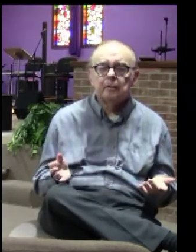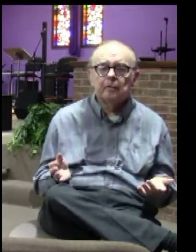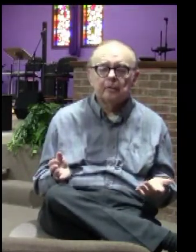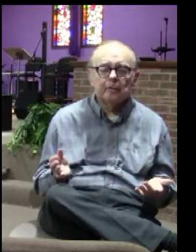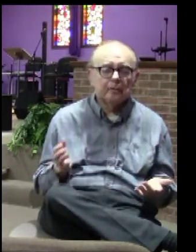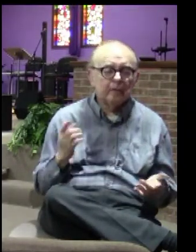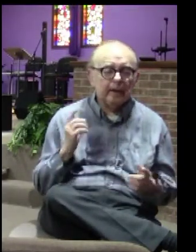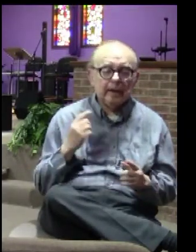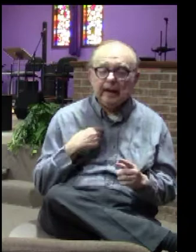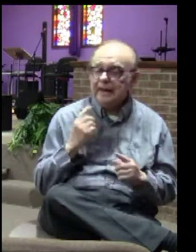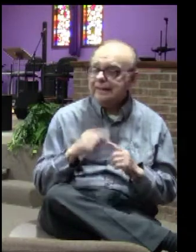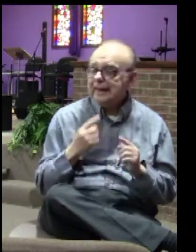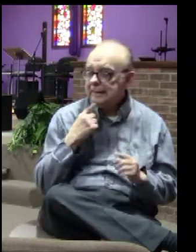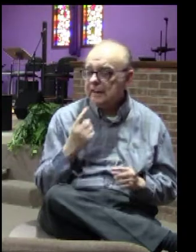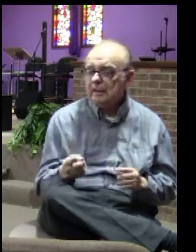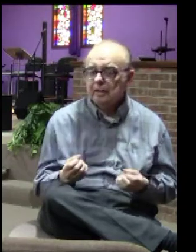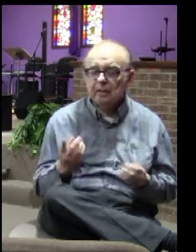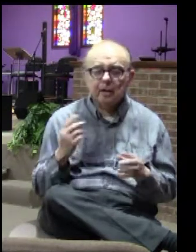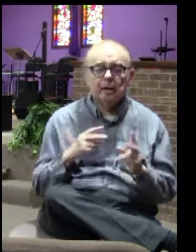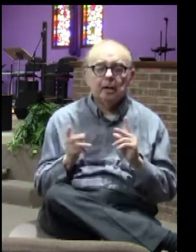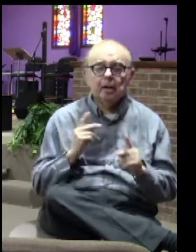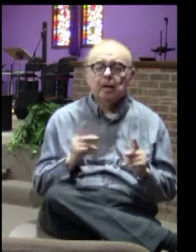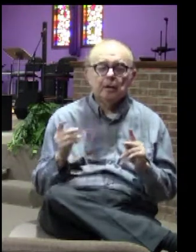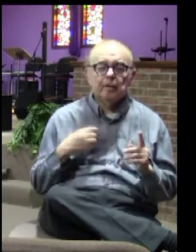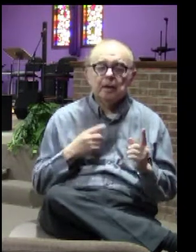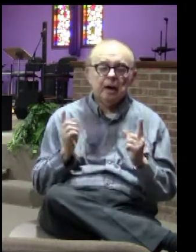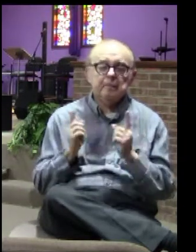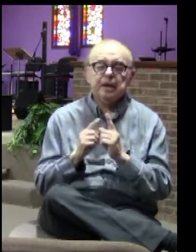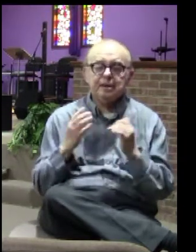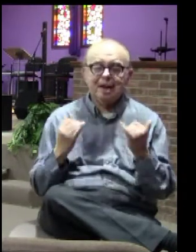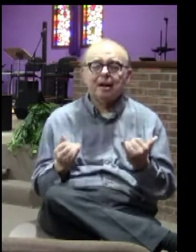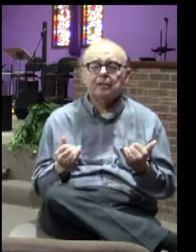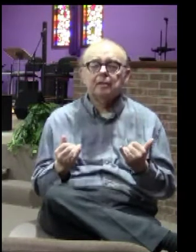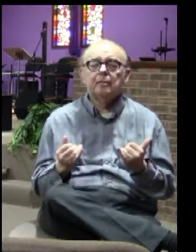I can't tell you how many people that I run into today